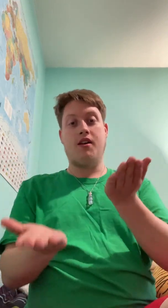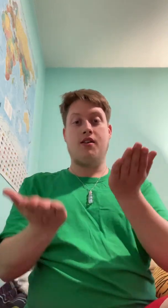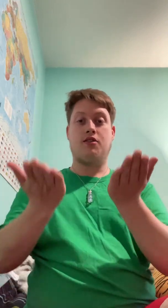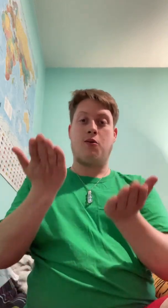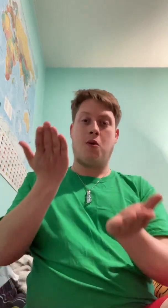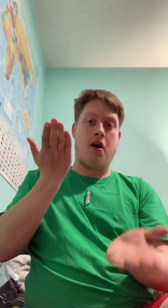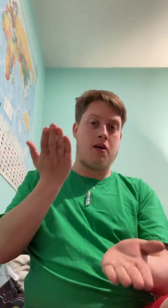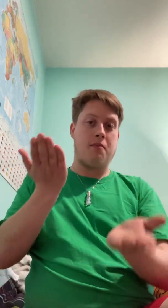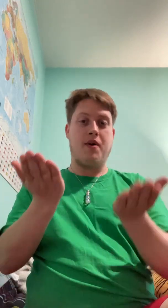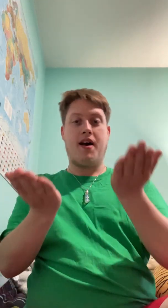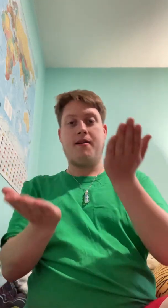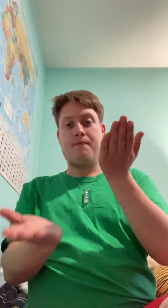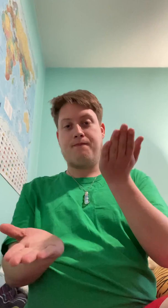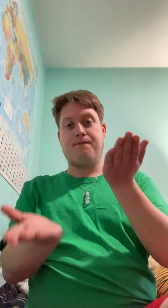So compare.